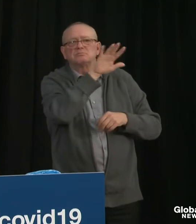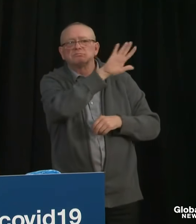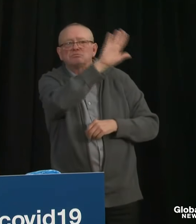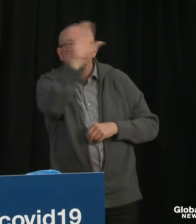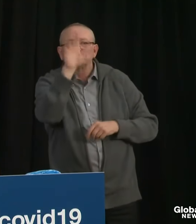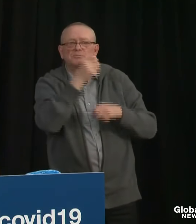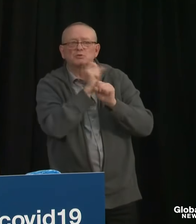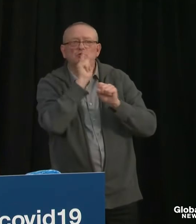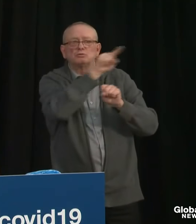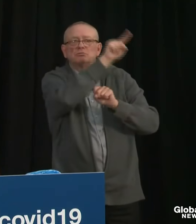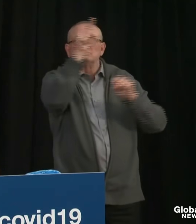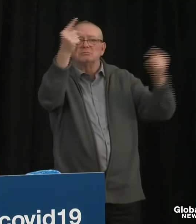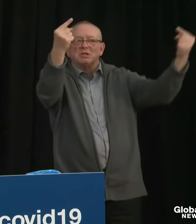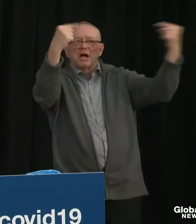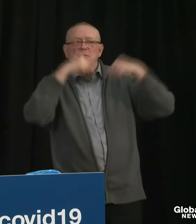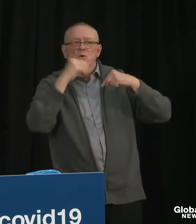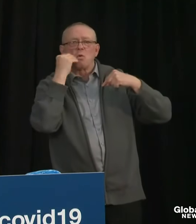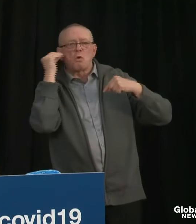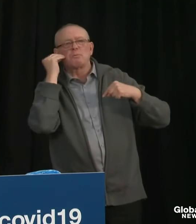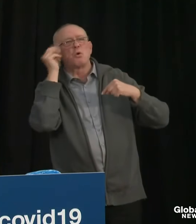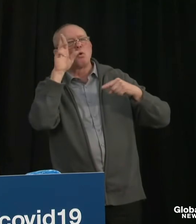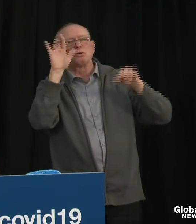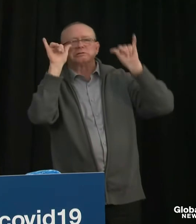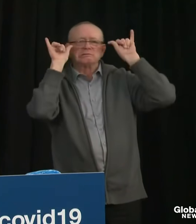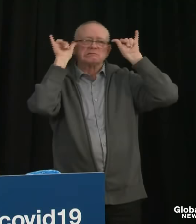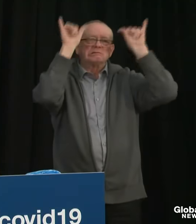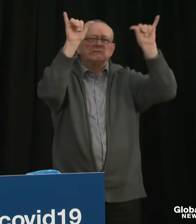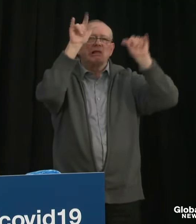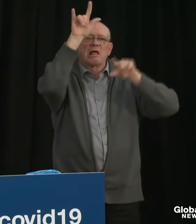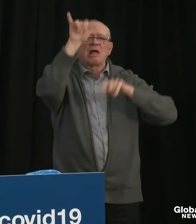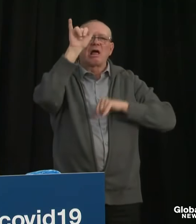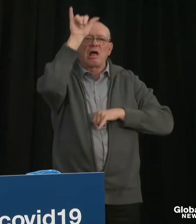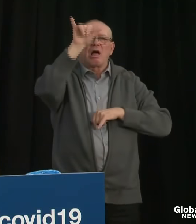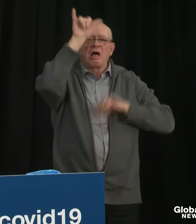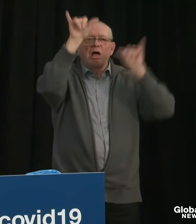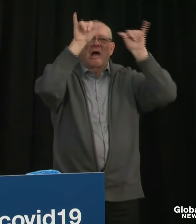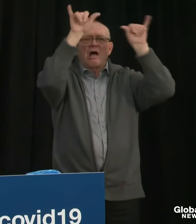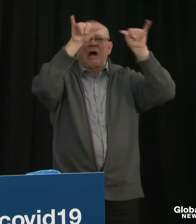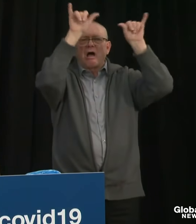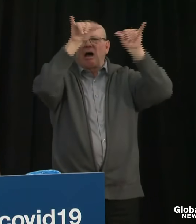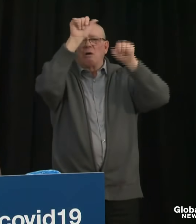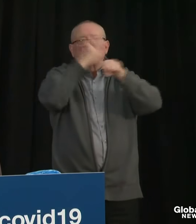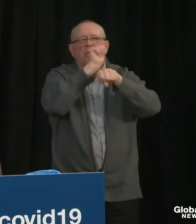can't fly, right? I mean, how do you get these people safely to their homes so they can isolate?